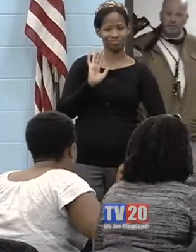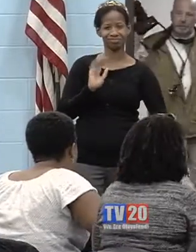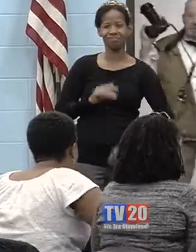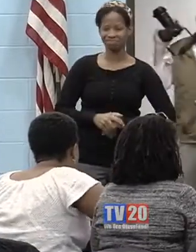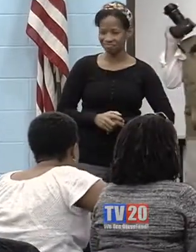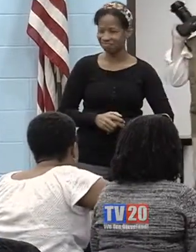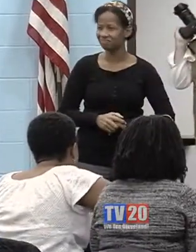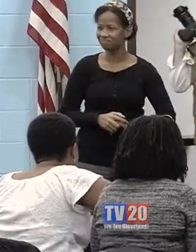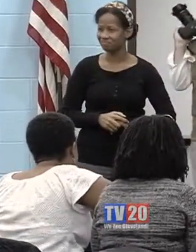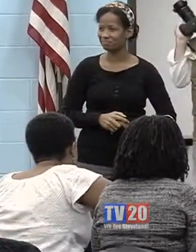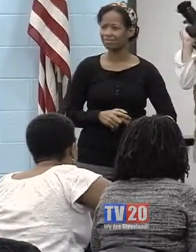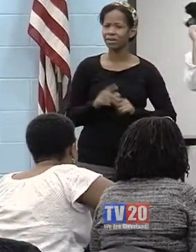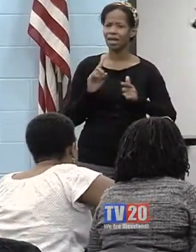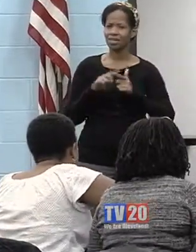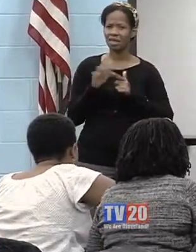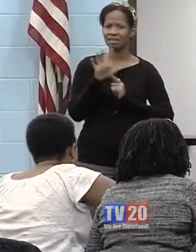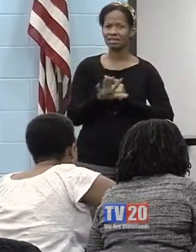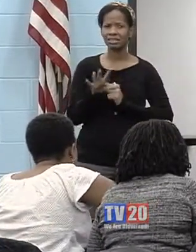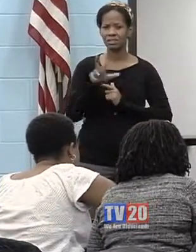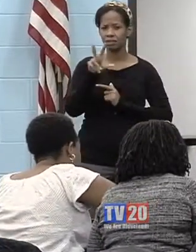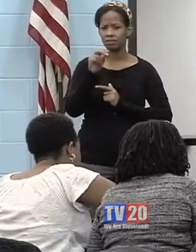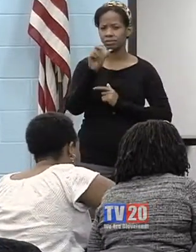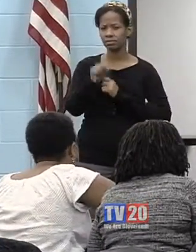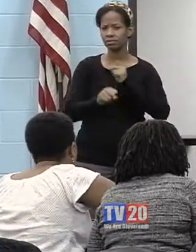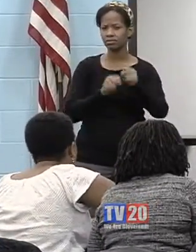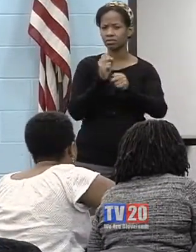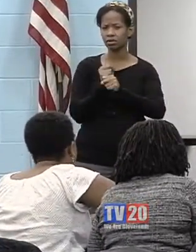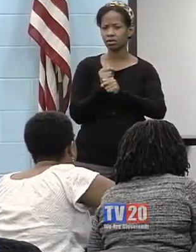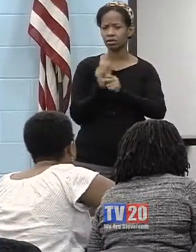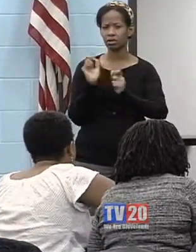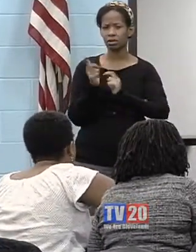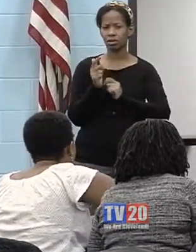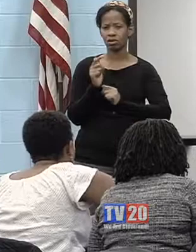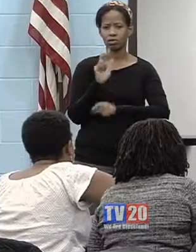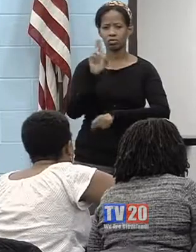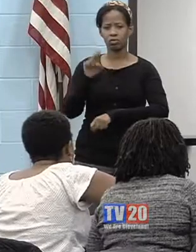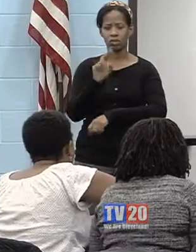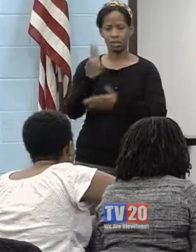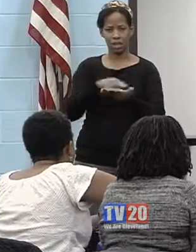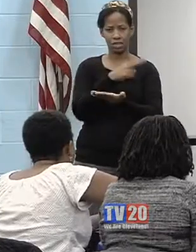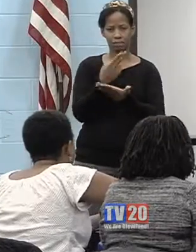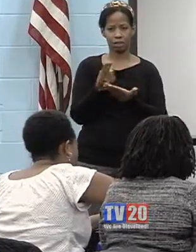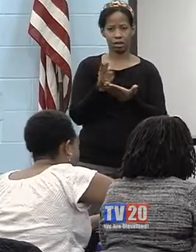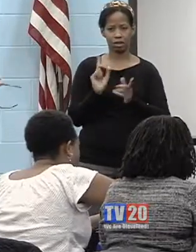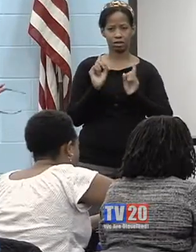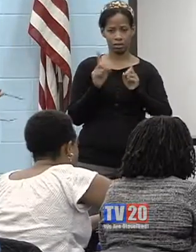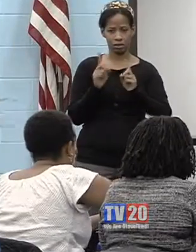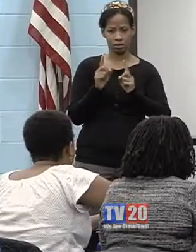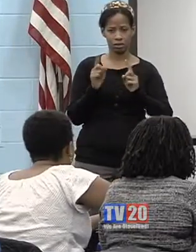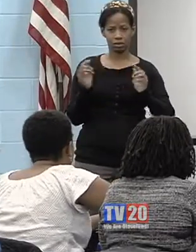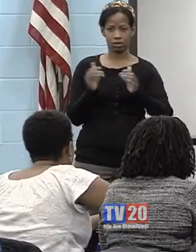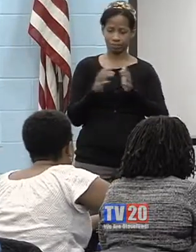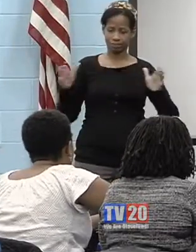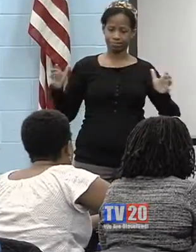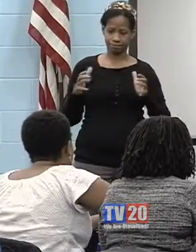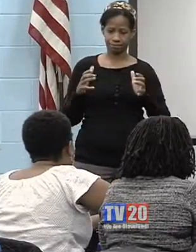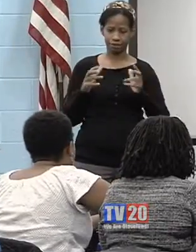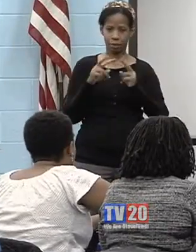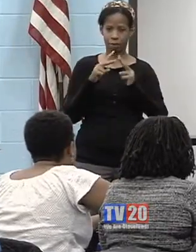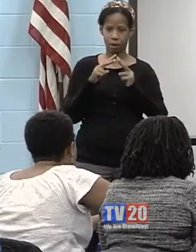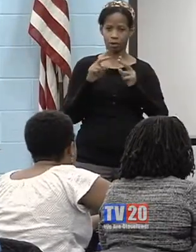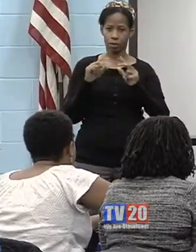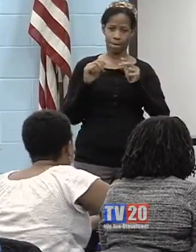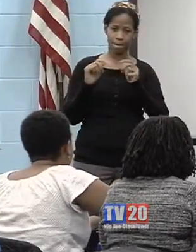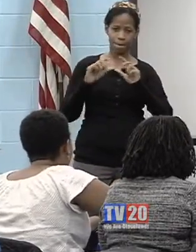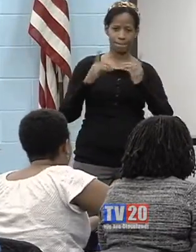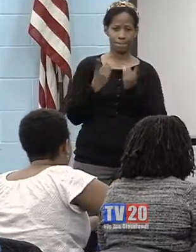And then about 30 years ago, University Hospitals and Benjamin Rose came together and created Fairhill Partners,